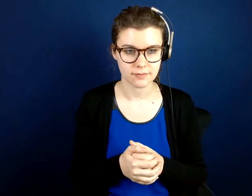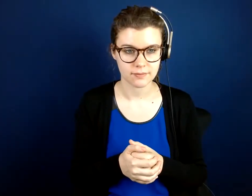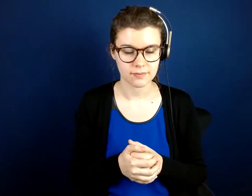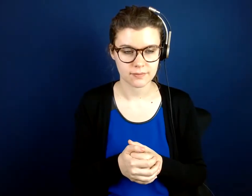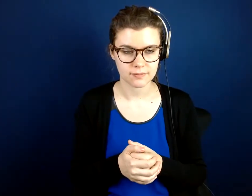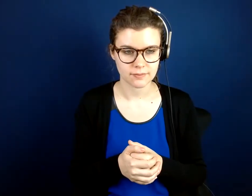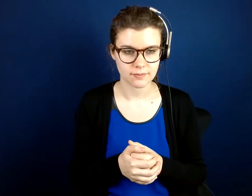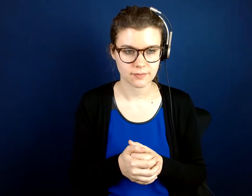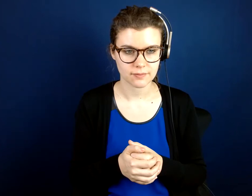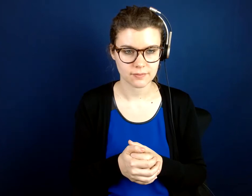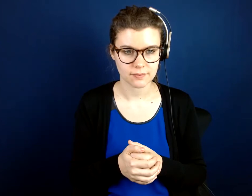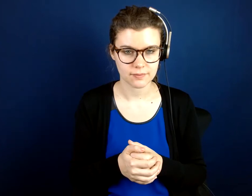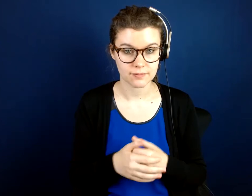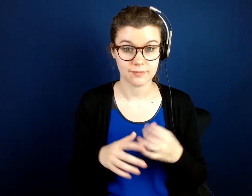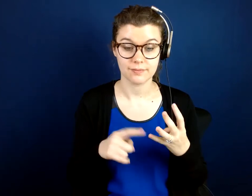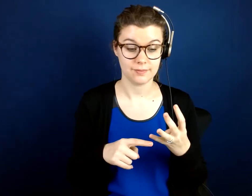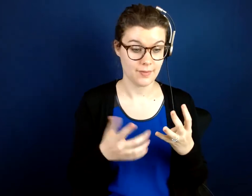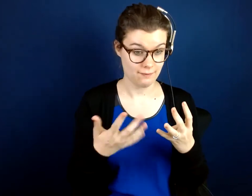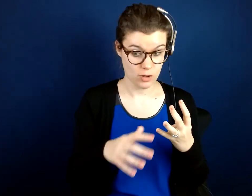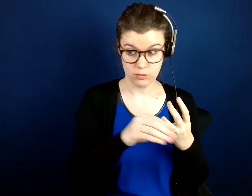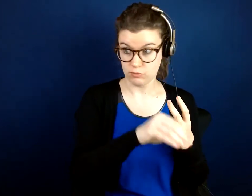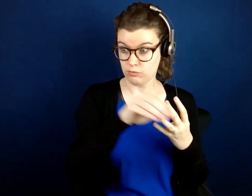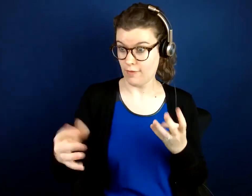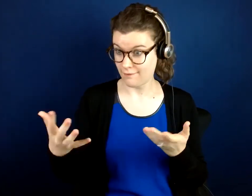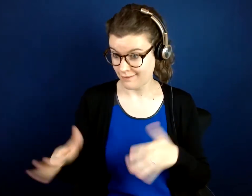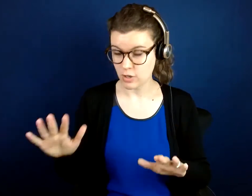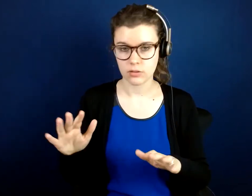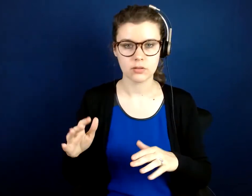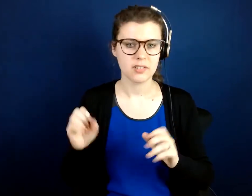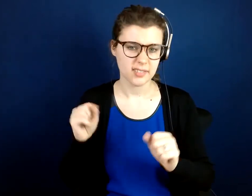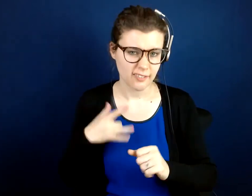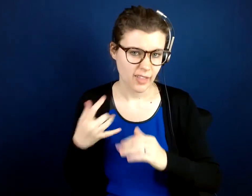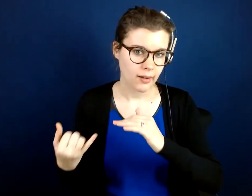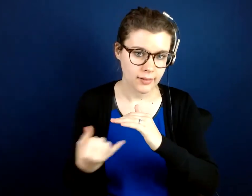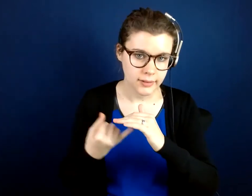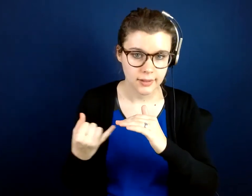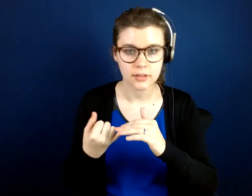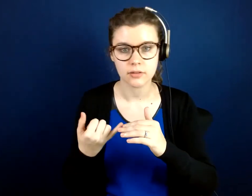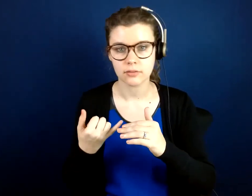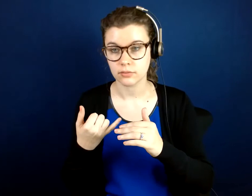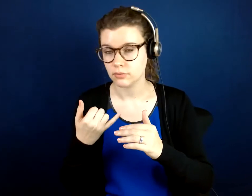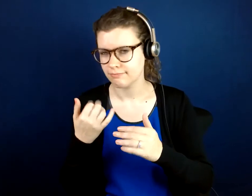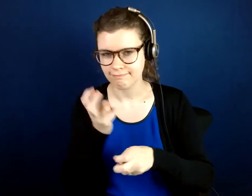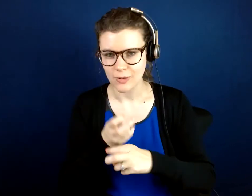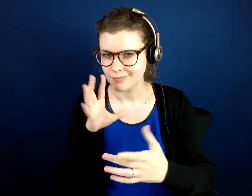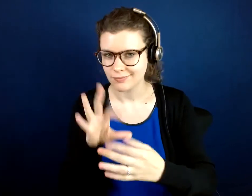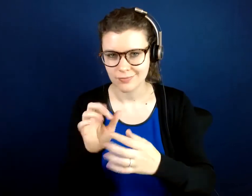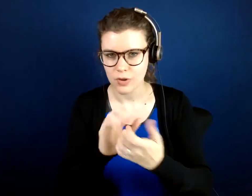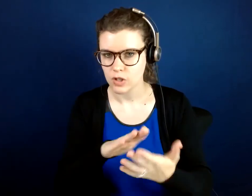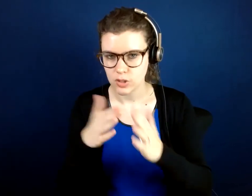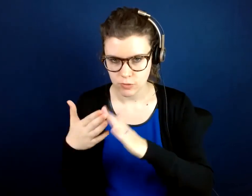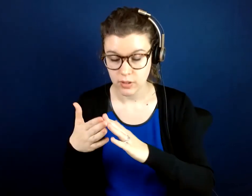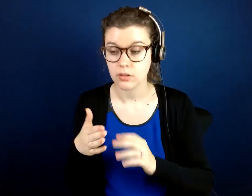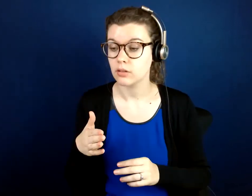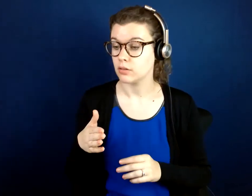is the post-transition isolation and community involvement. We help them to assist with reconnecting with